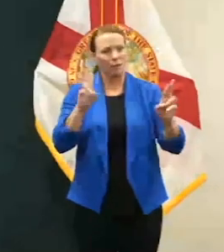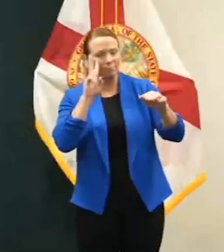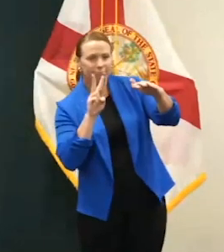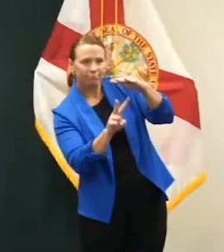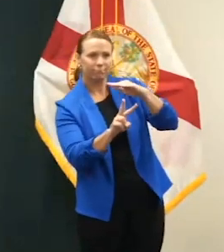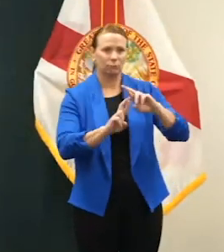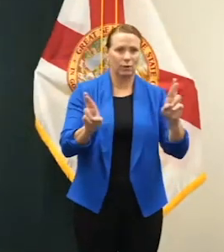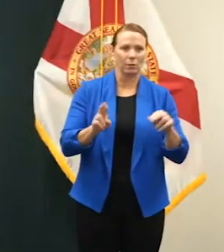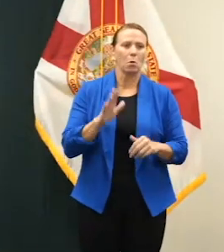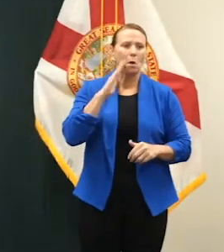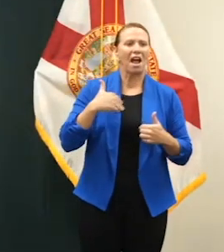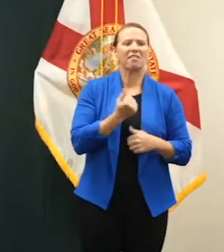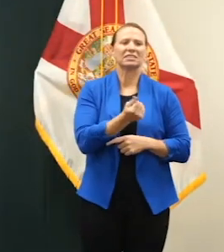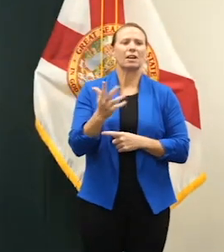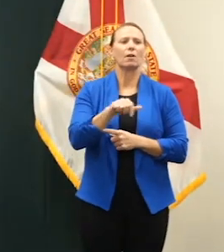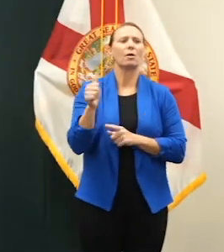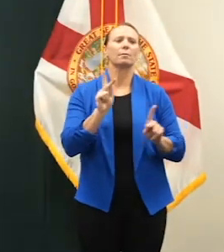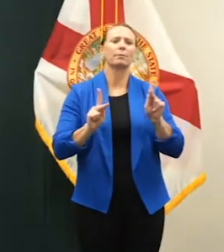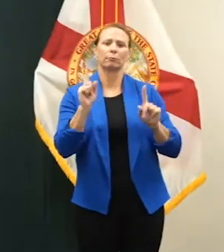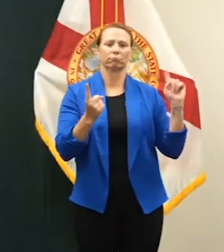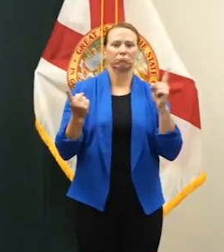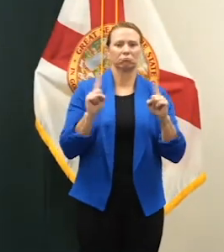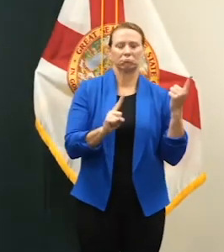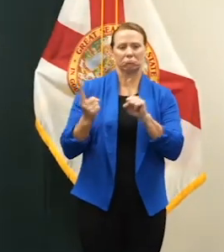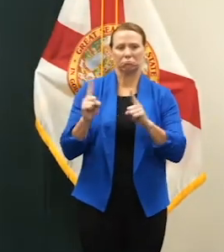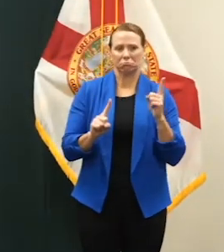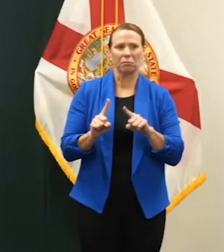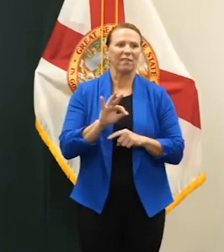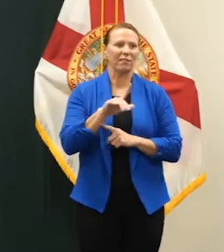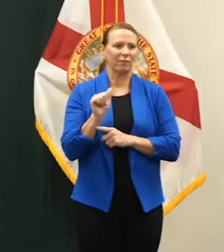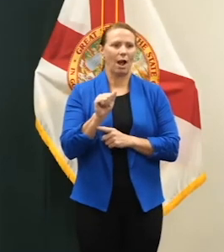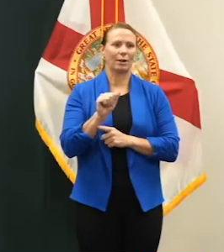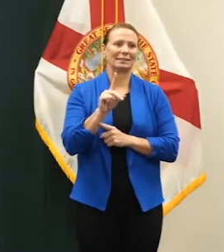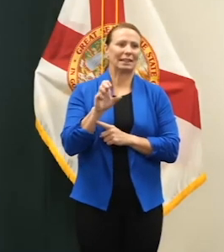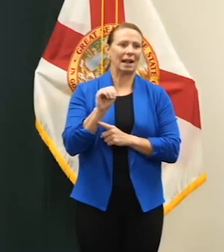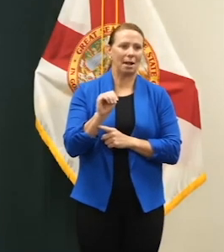from a couple people right now. We have Florida DEM Director Kevin Guthrie.